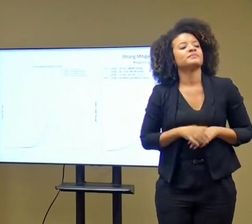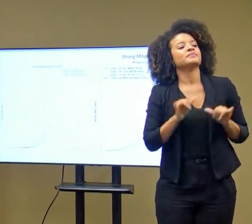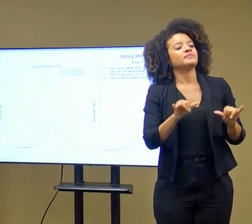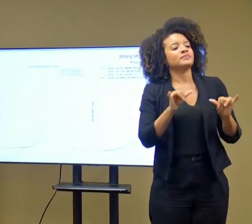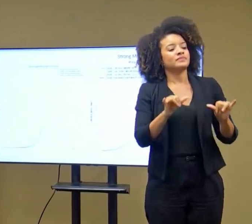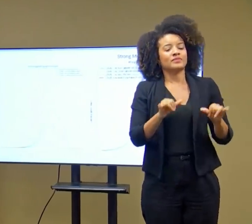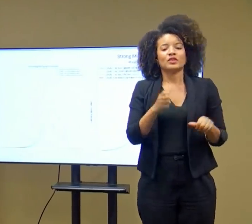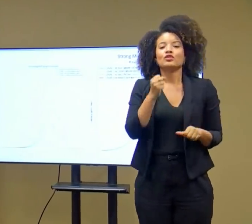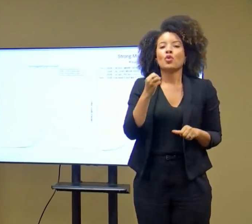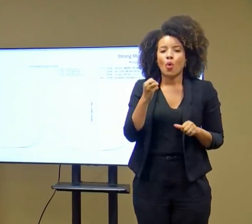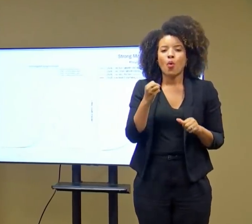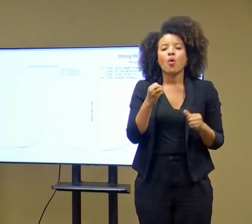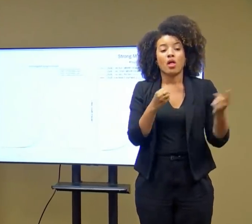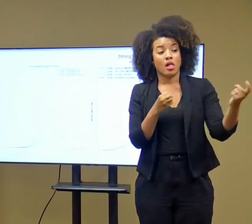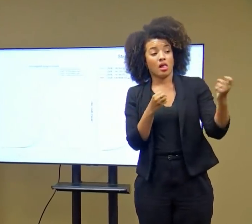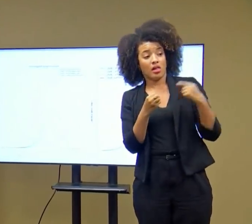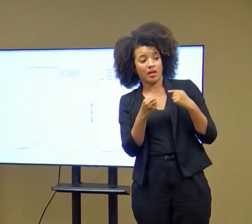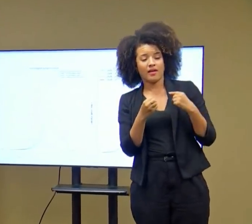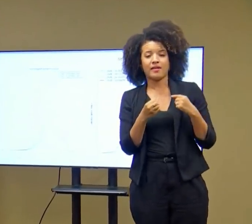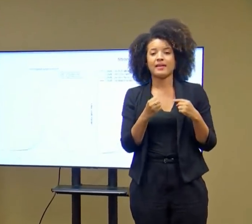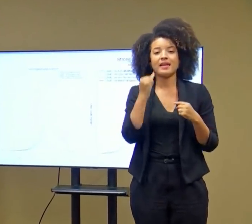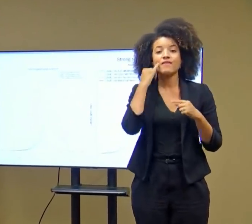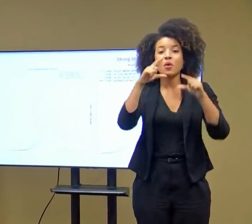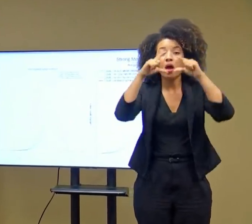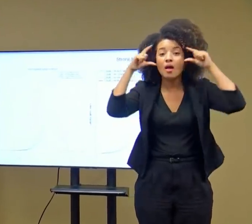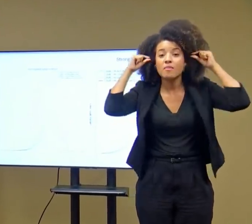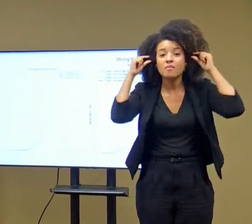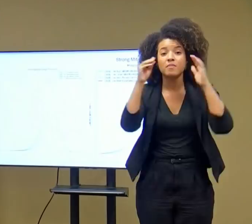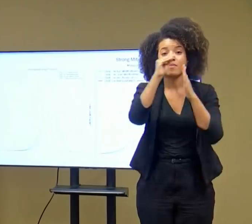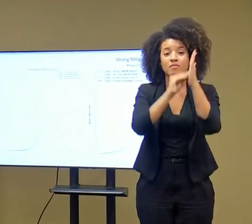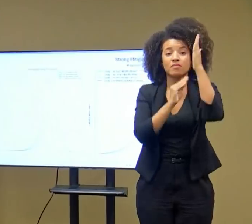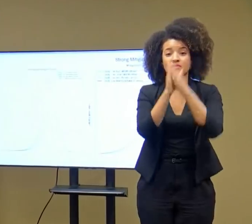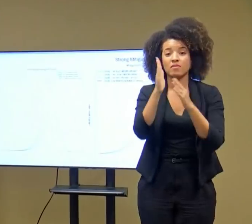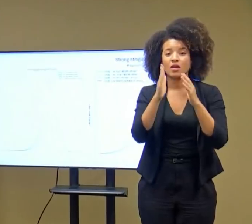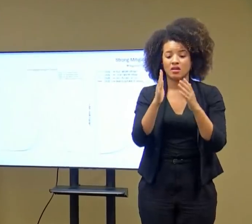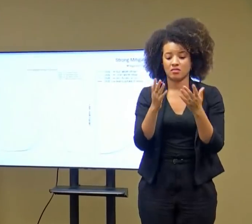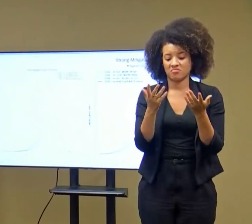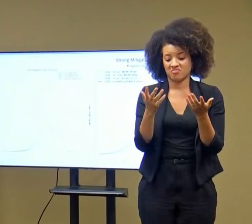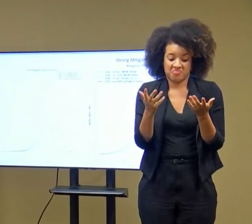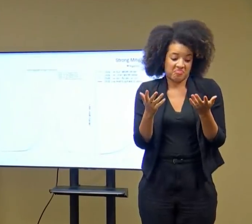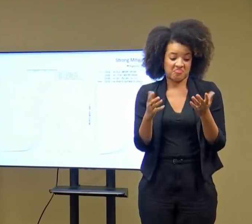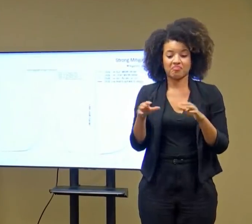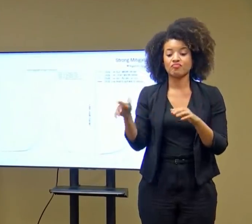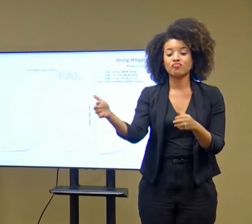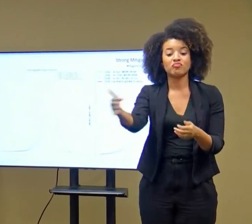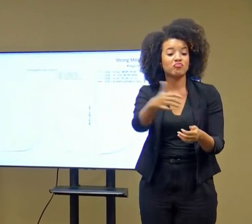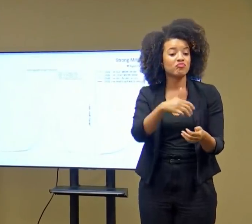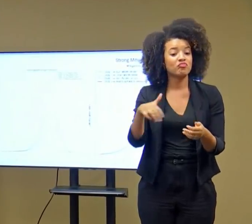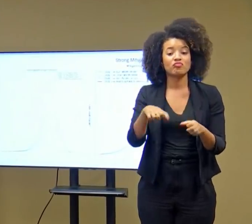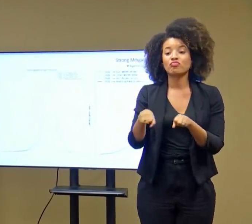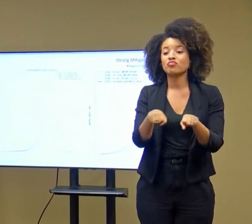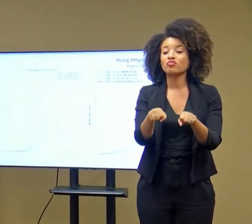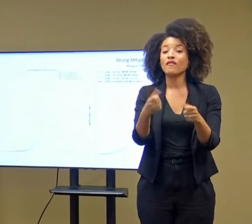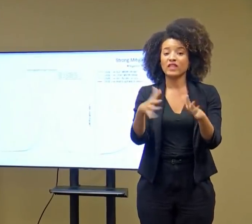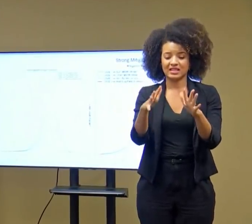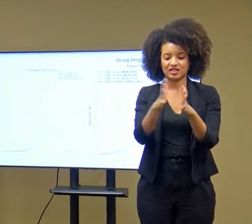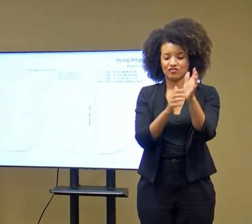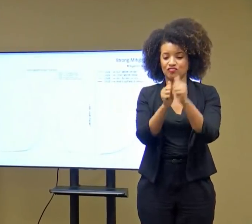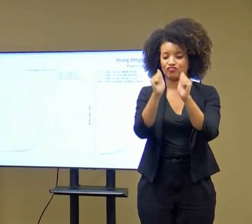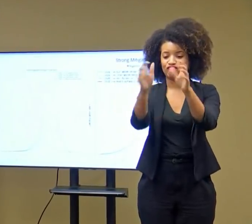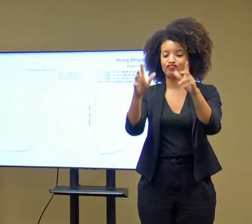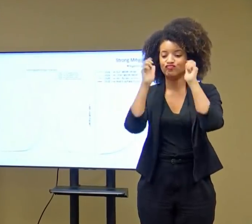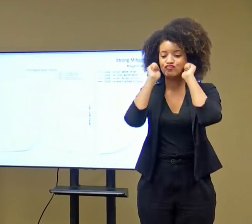your PPE if you're wearing a mask or gloves to the grocery store and just throwing them on the ground. We certainly don't want that,